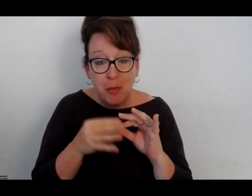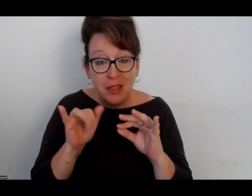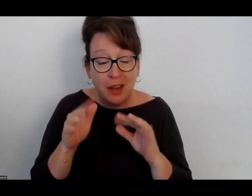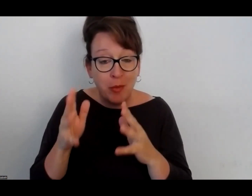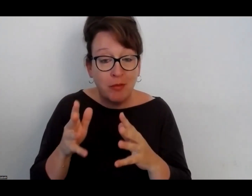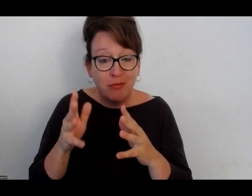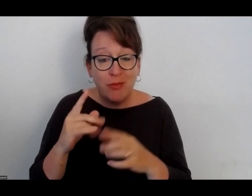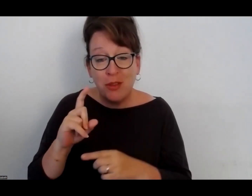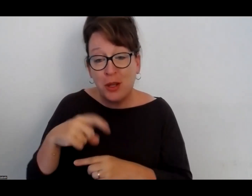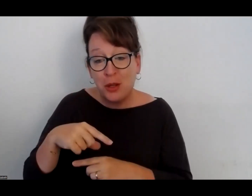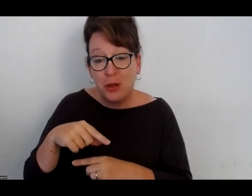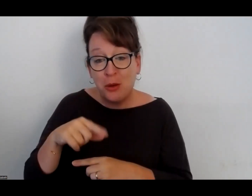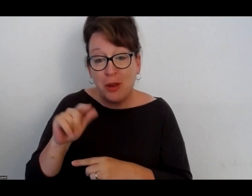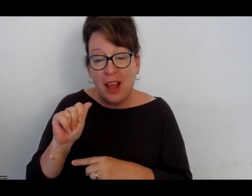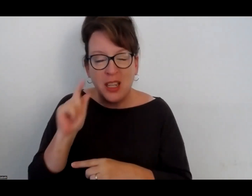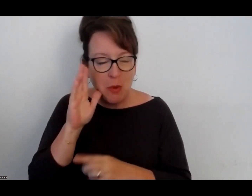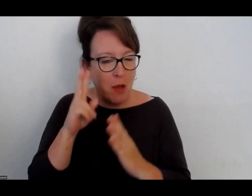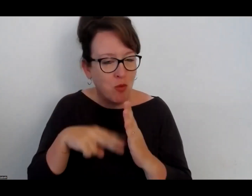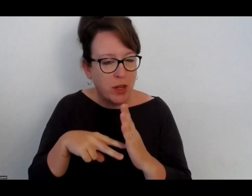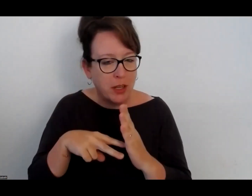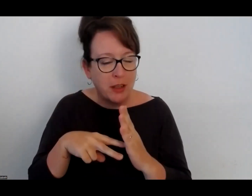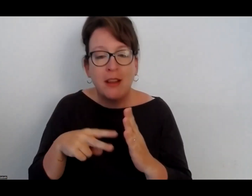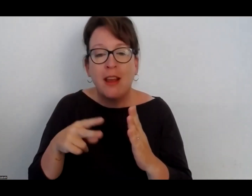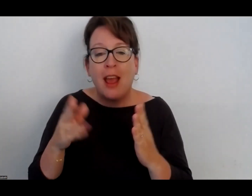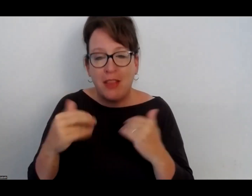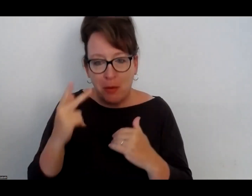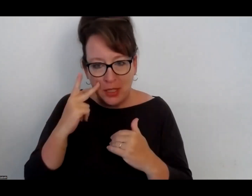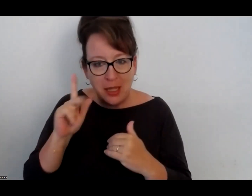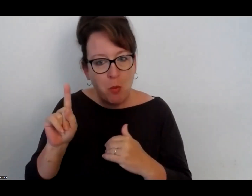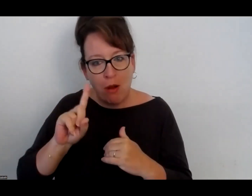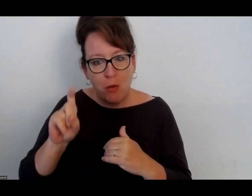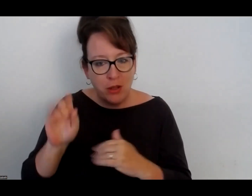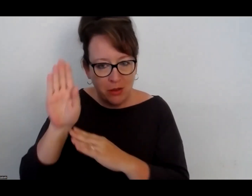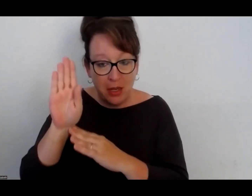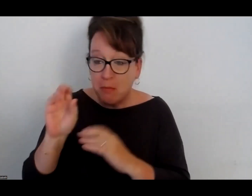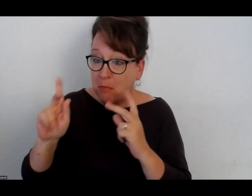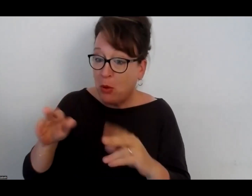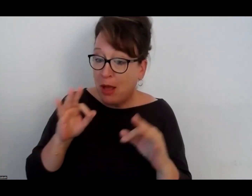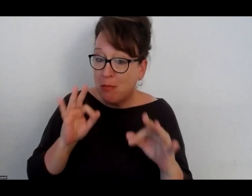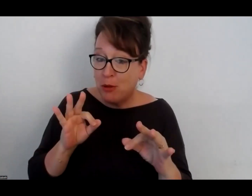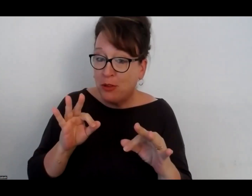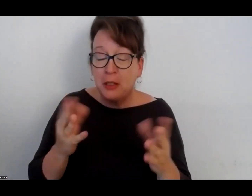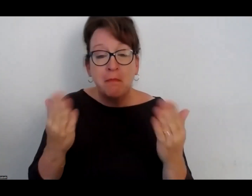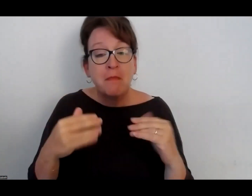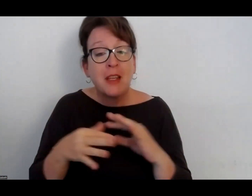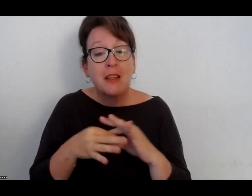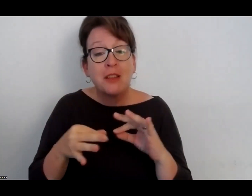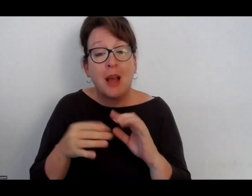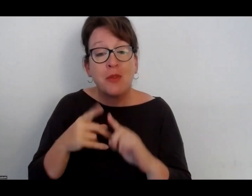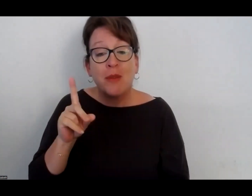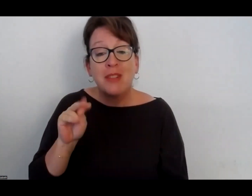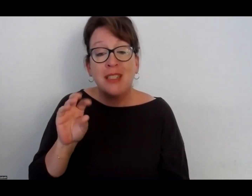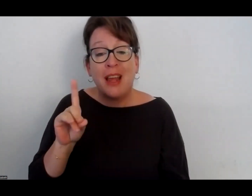box for a while. So I'm going to read them first, and then we have somebody with their hand up. Perfect. Thank you. All right. So David Dow